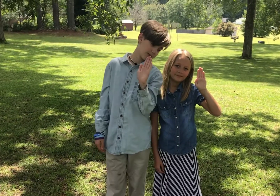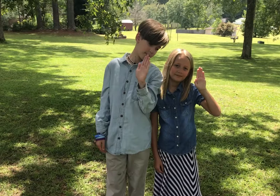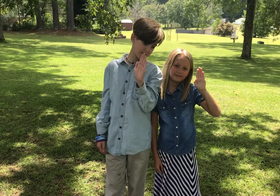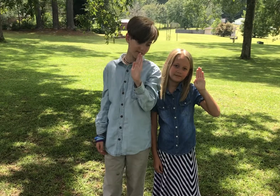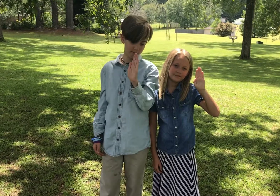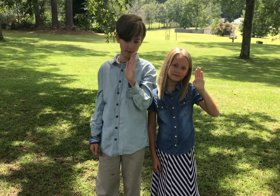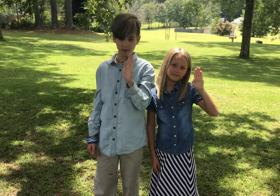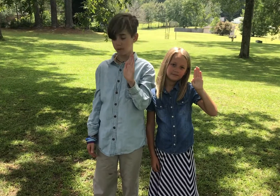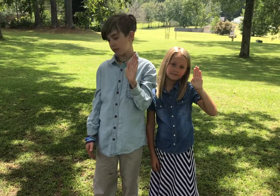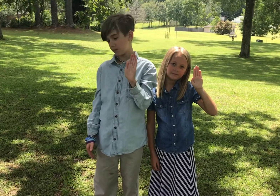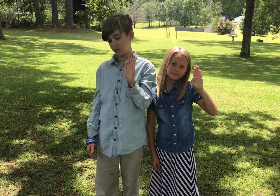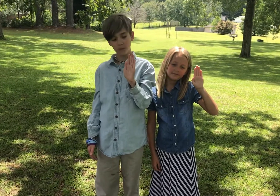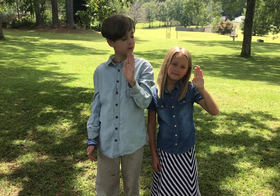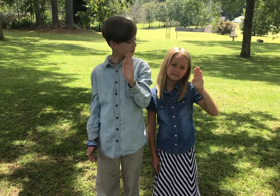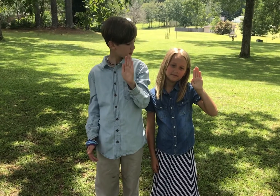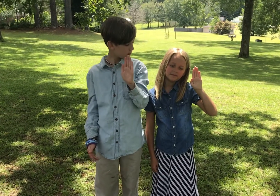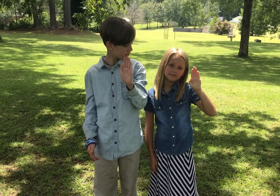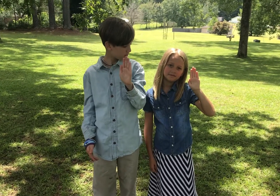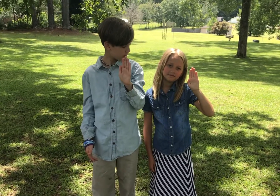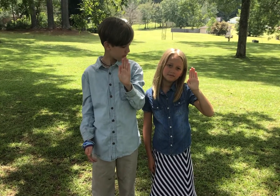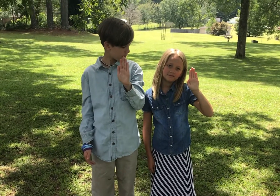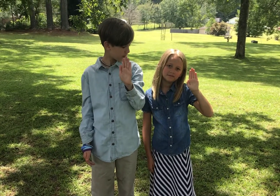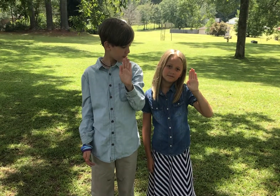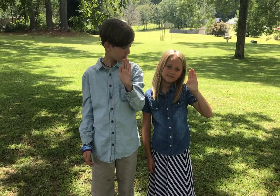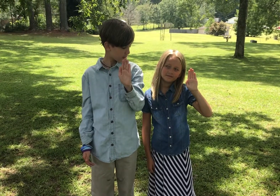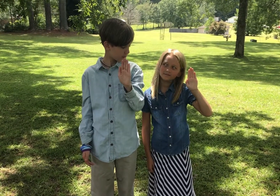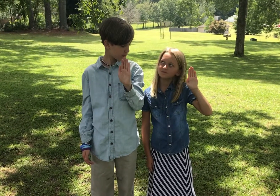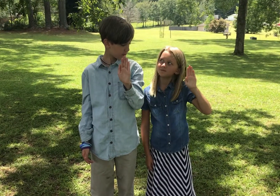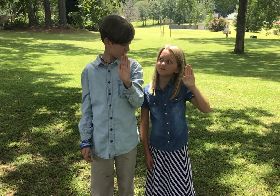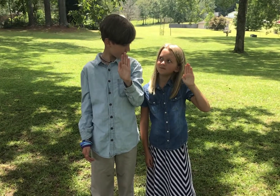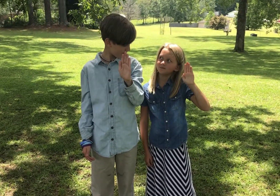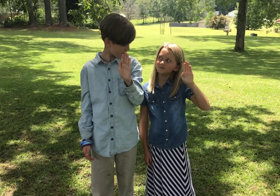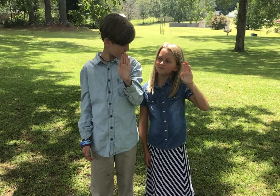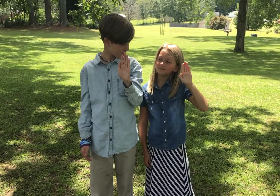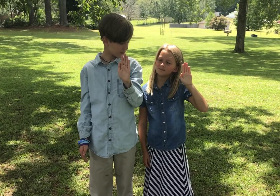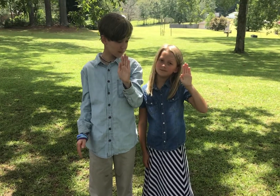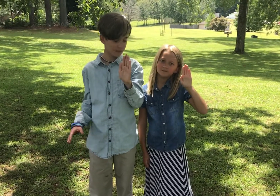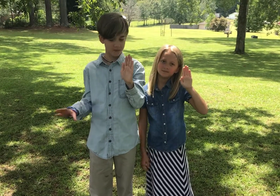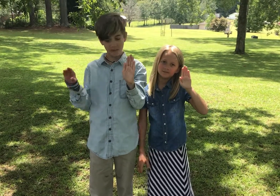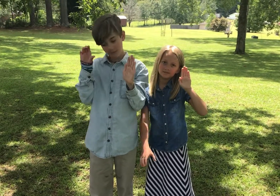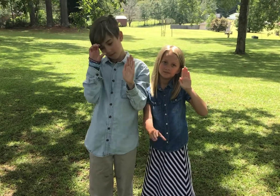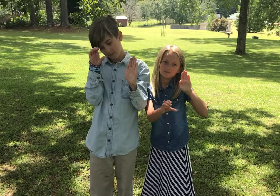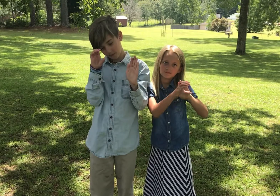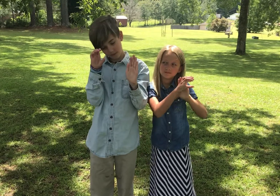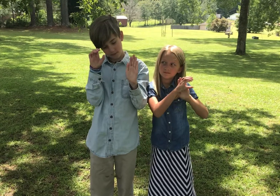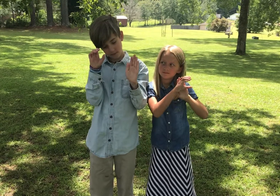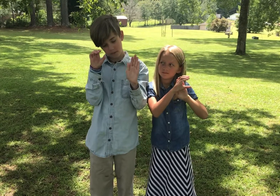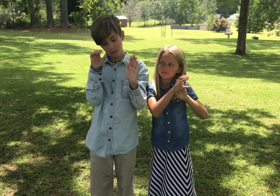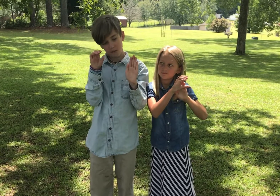law that God gave to Moses. And then you're going to take an ASLC hand with the other hand, C for Constitution,